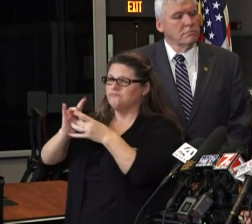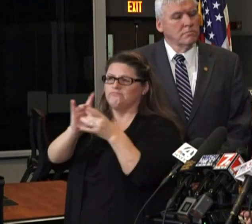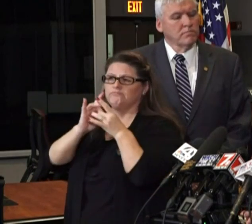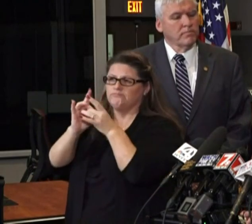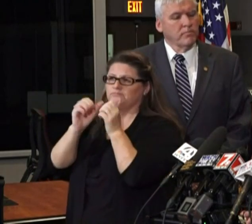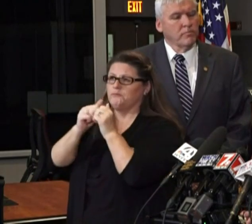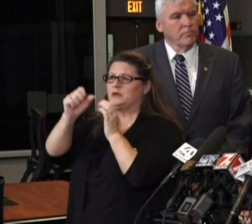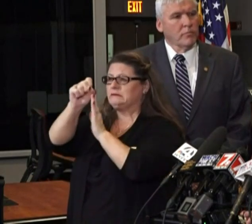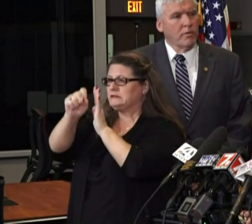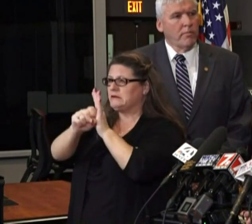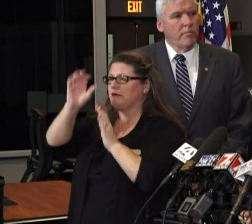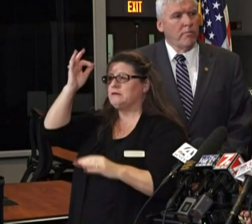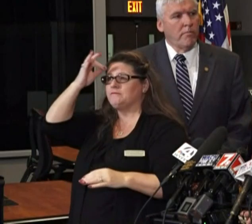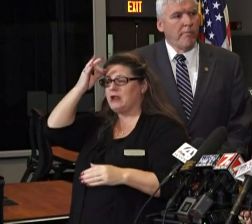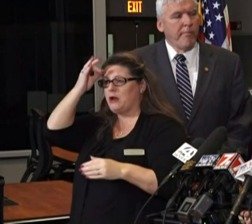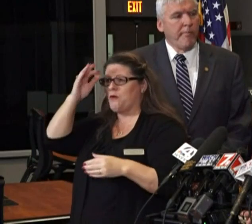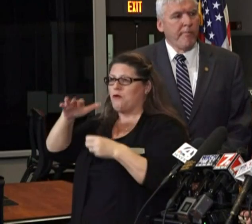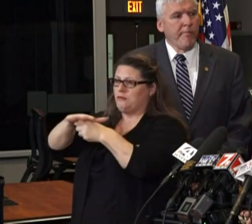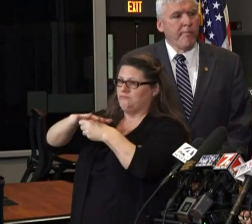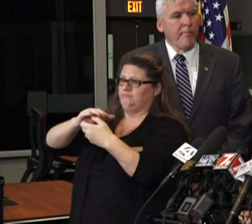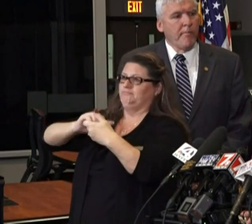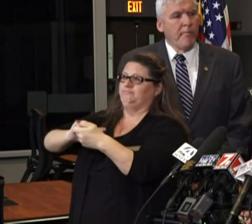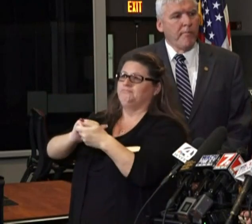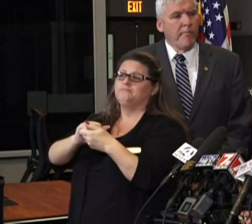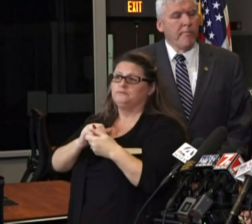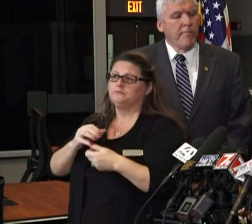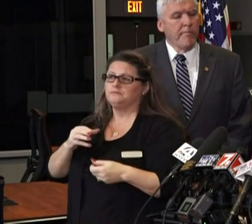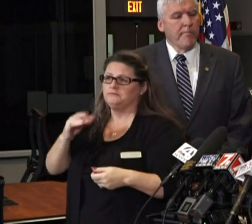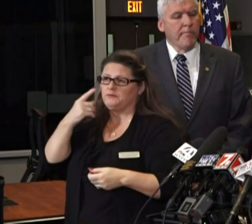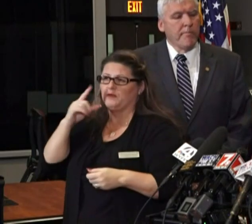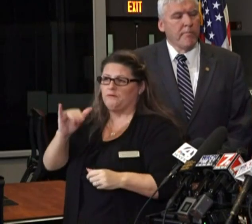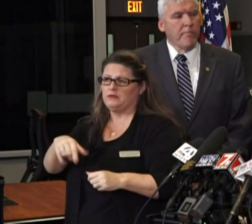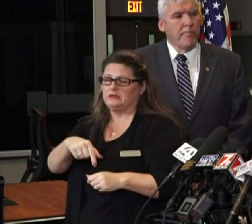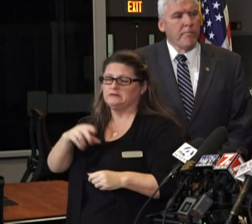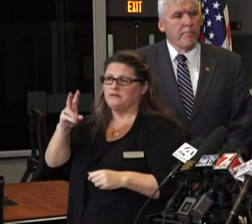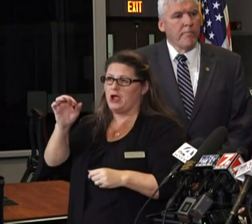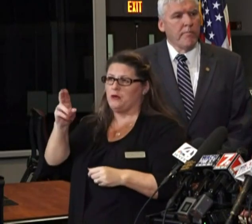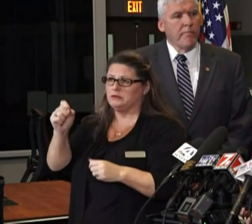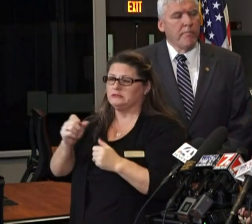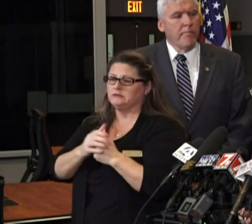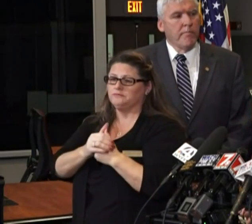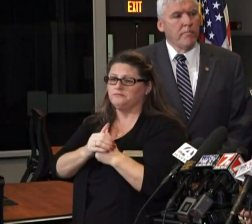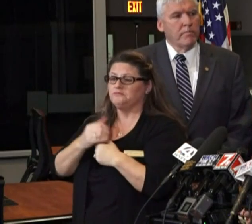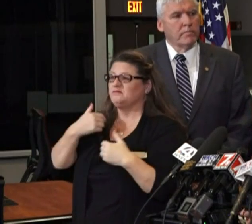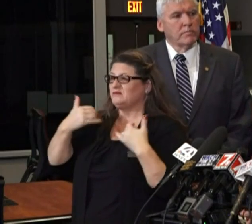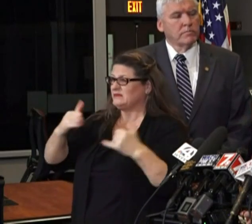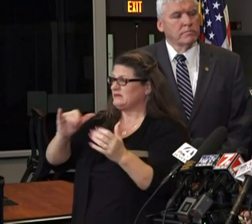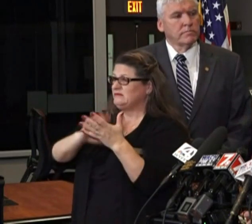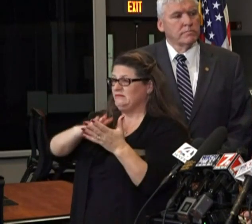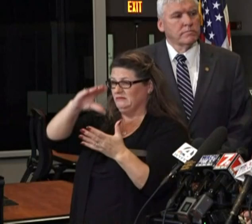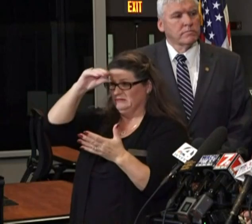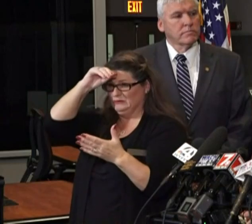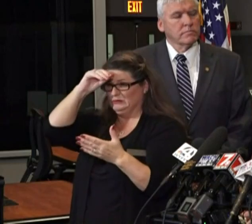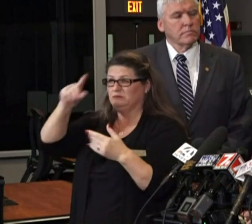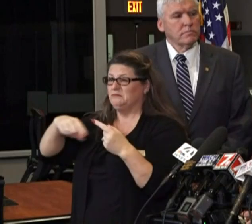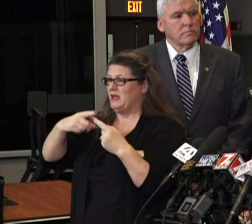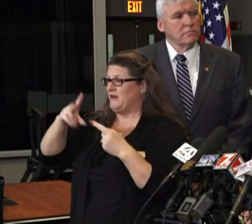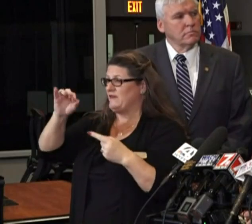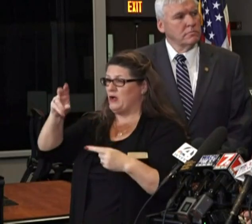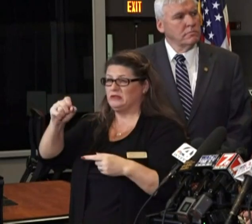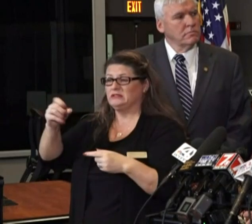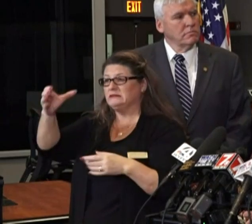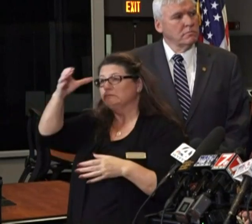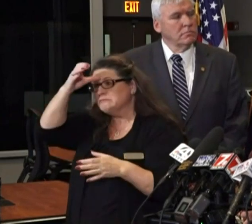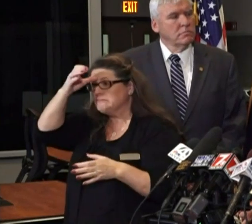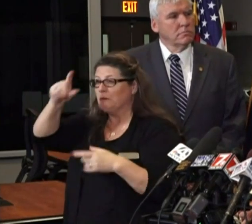and local partners throughout this event. We are still learning much about the virus. We are committed